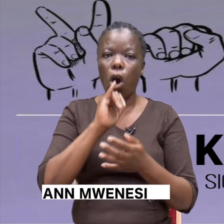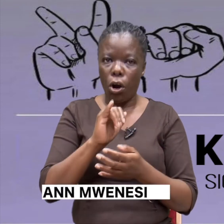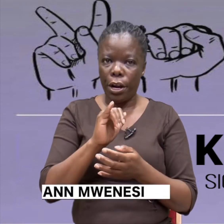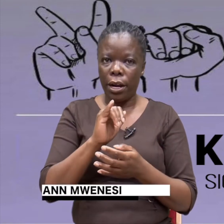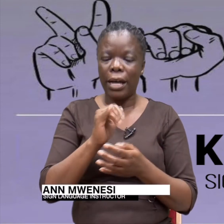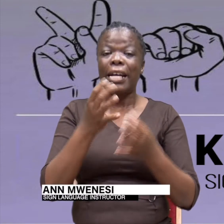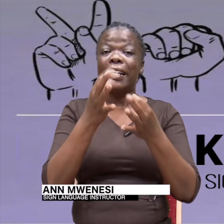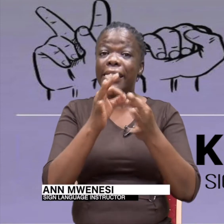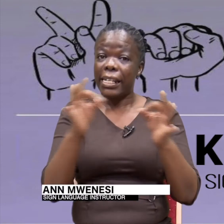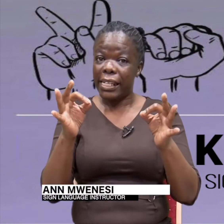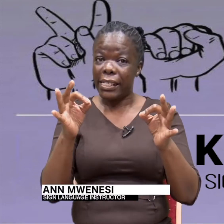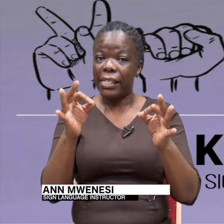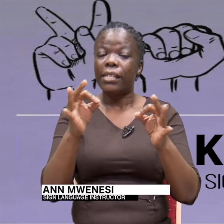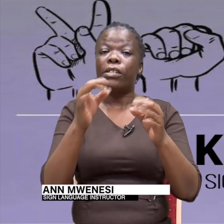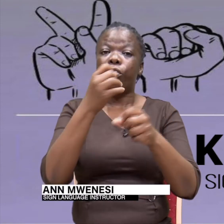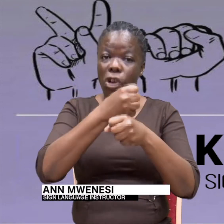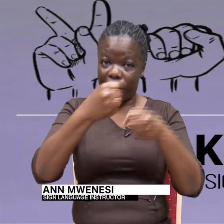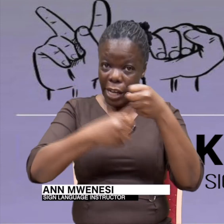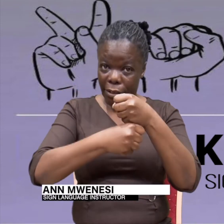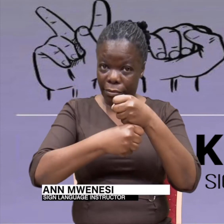own sentence structure.